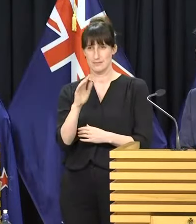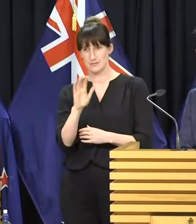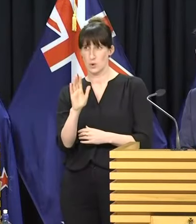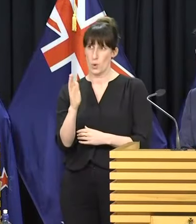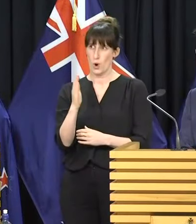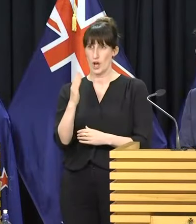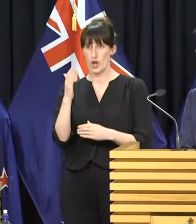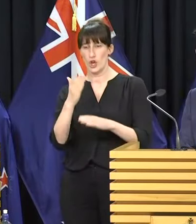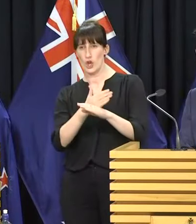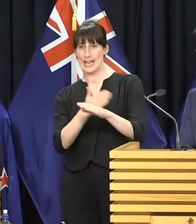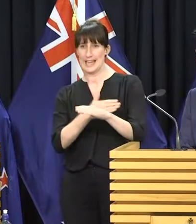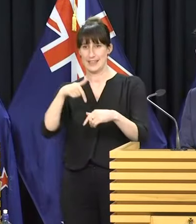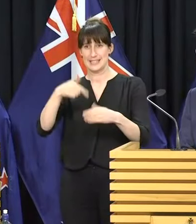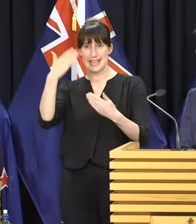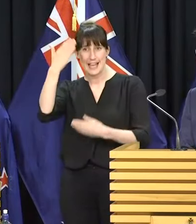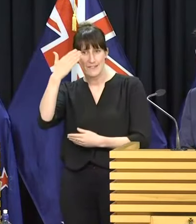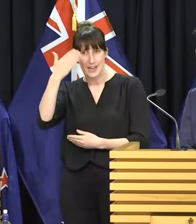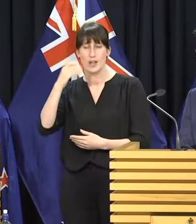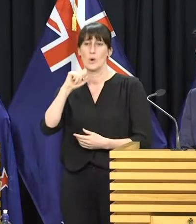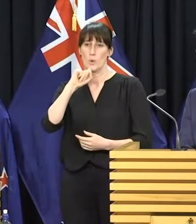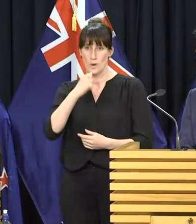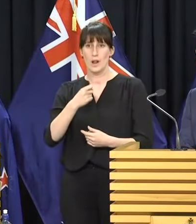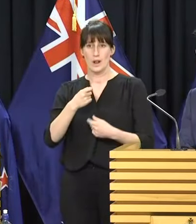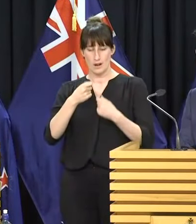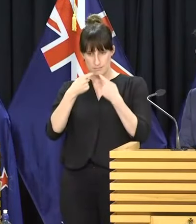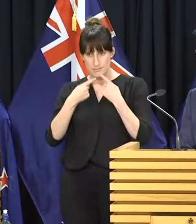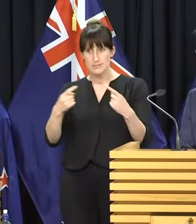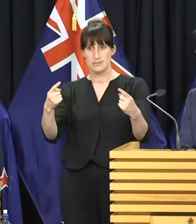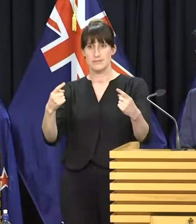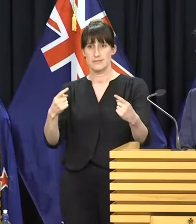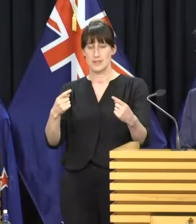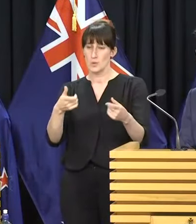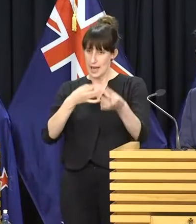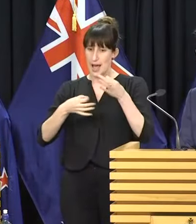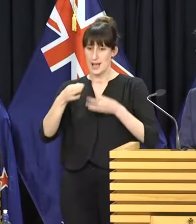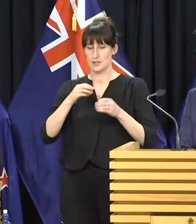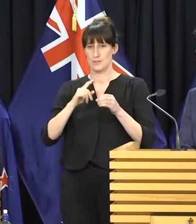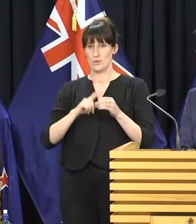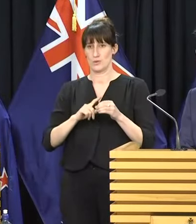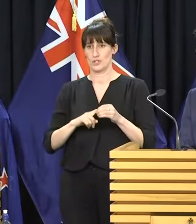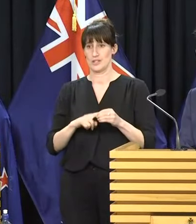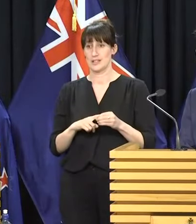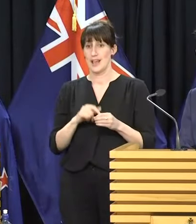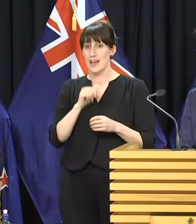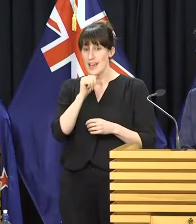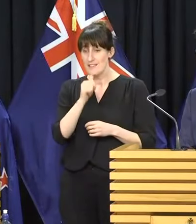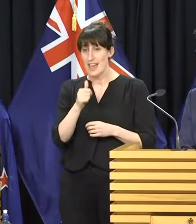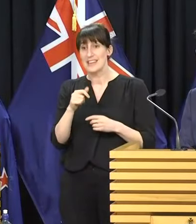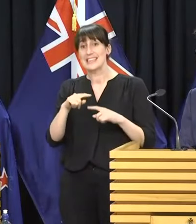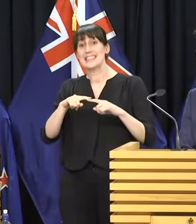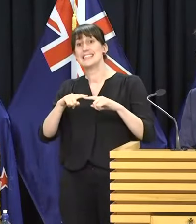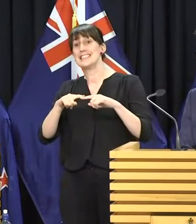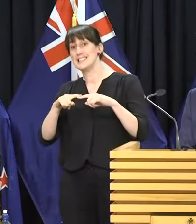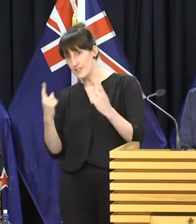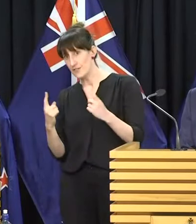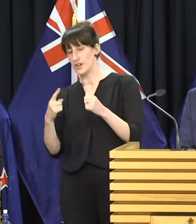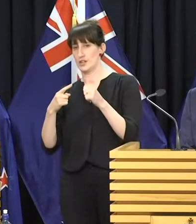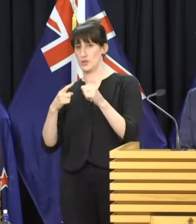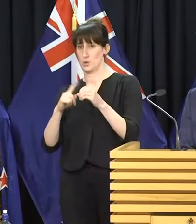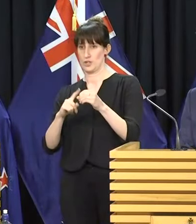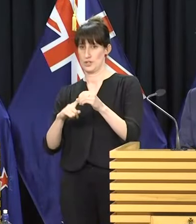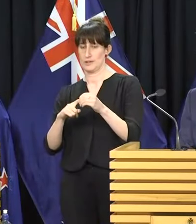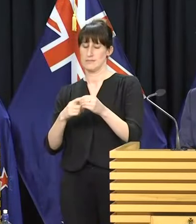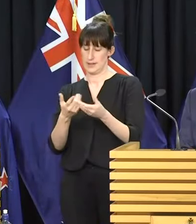or in the early evening. If you've got questions on other aspects of this that you wish to bring forward, please do that now. Whether